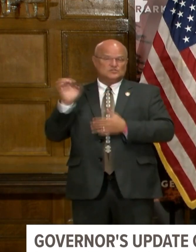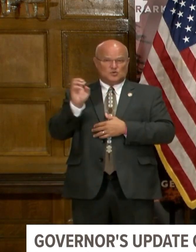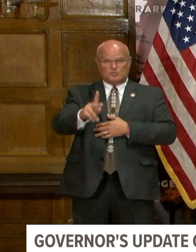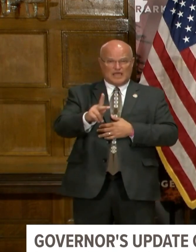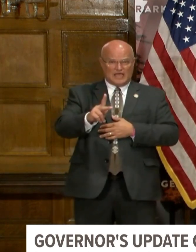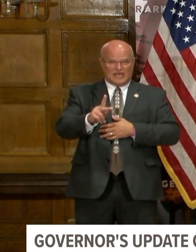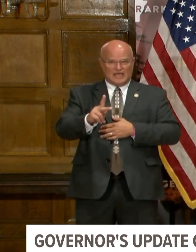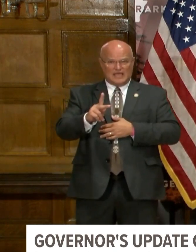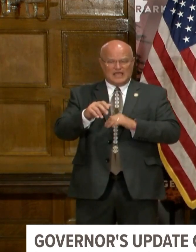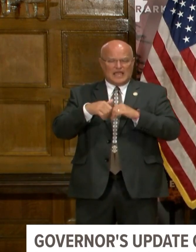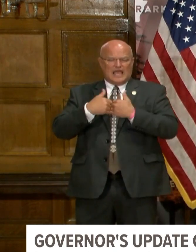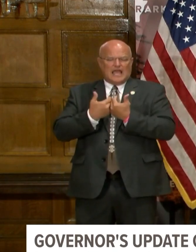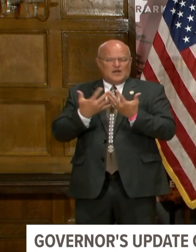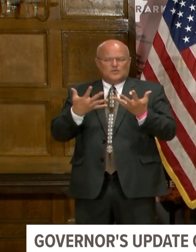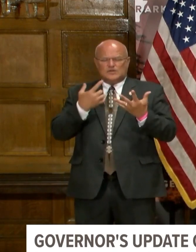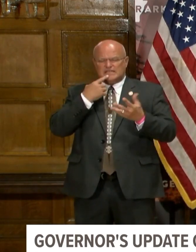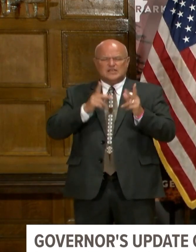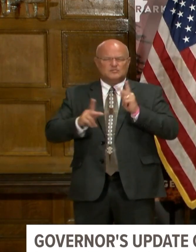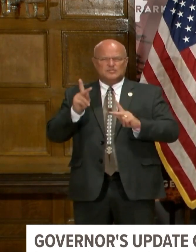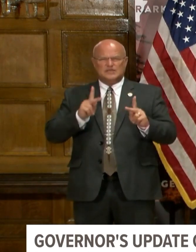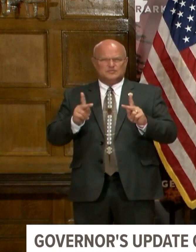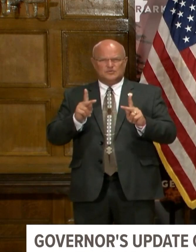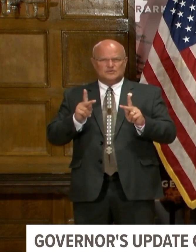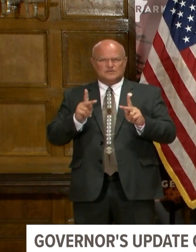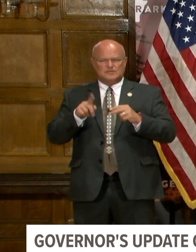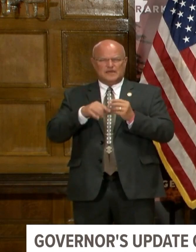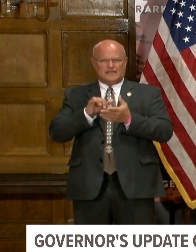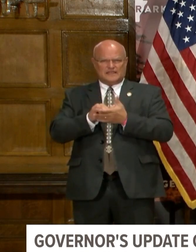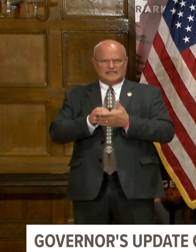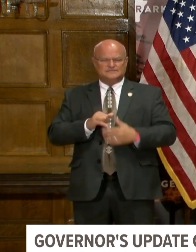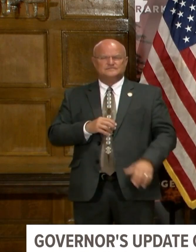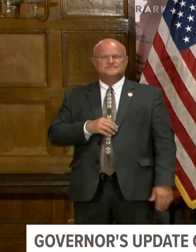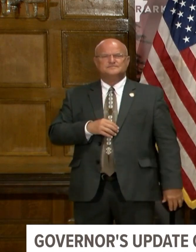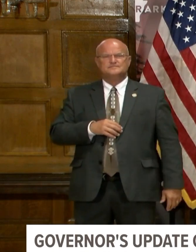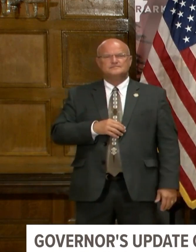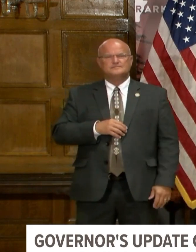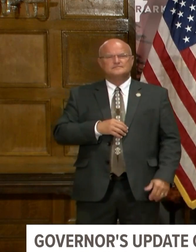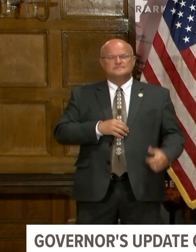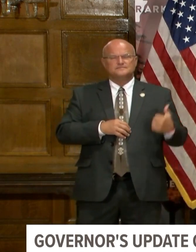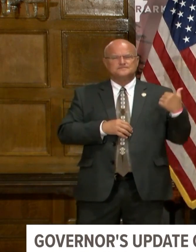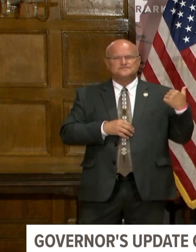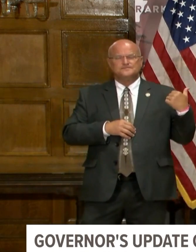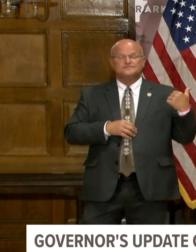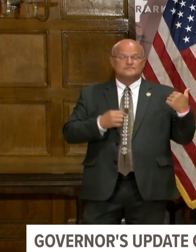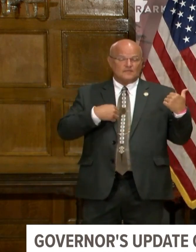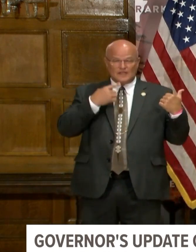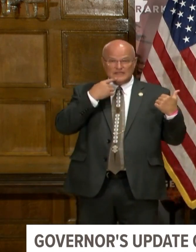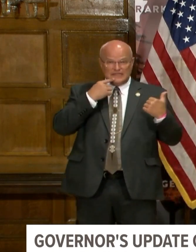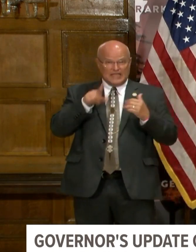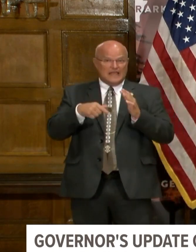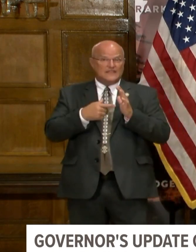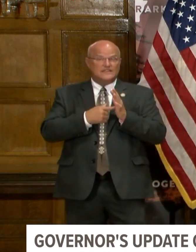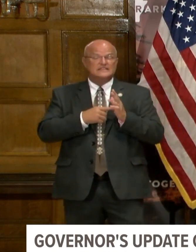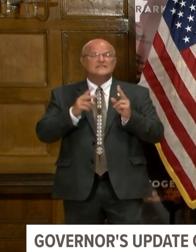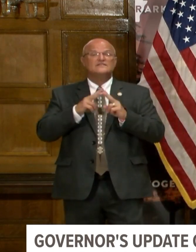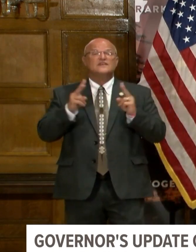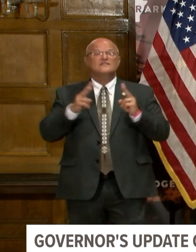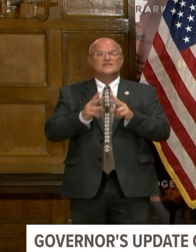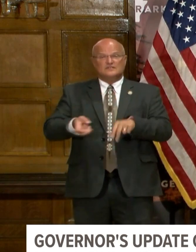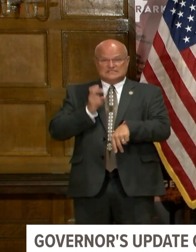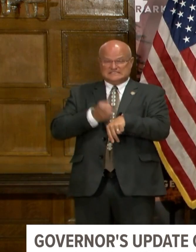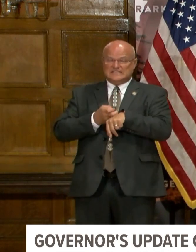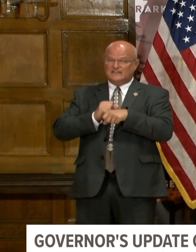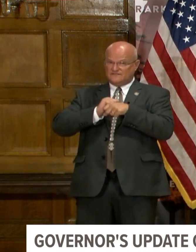back. What do you tell people in a practical sense about that? I would say that this is a very, very